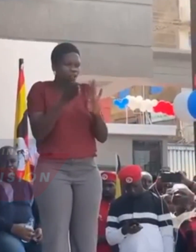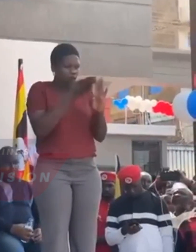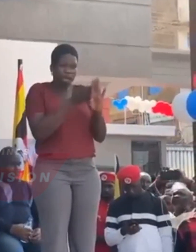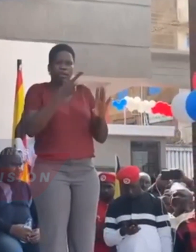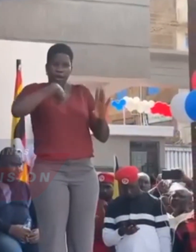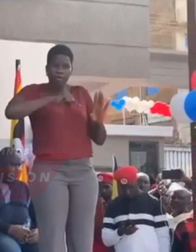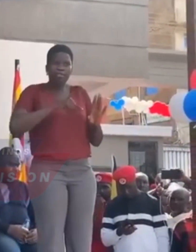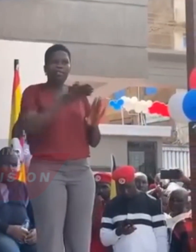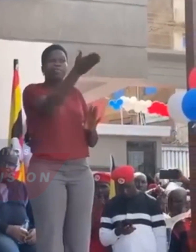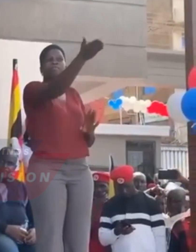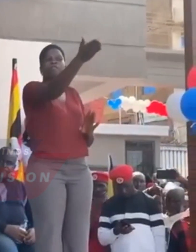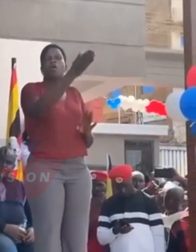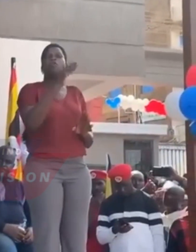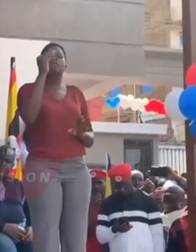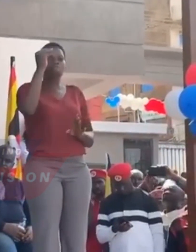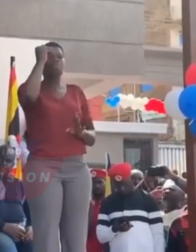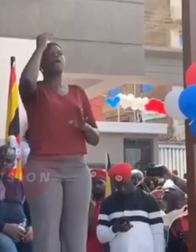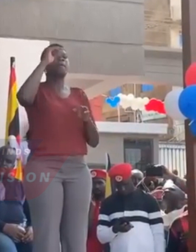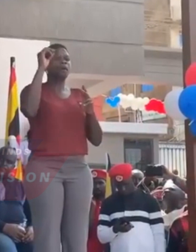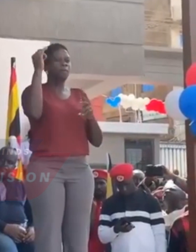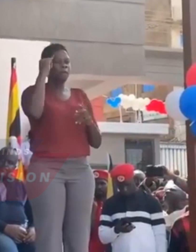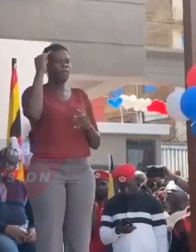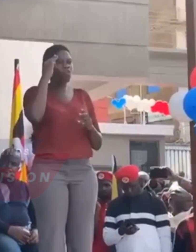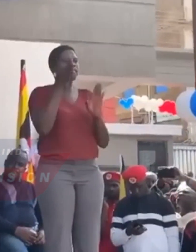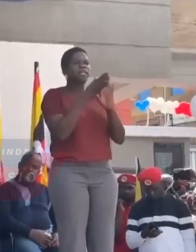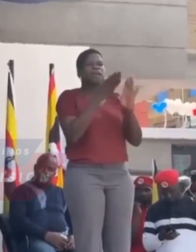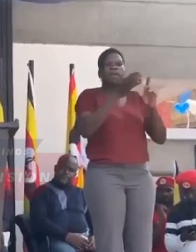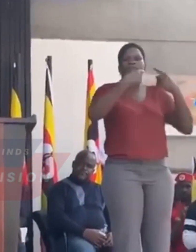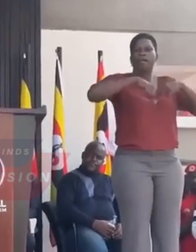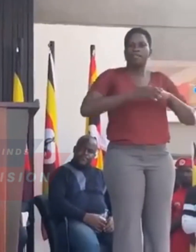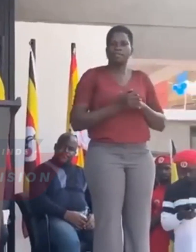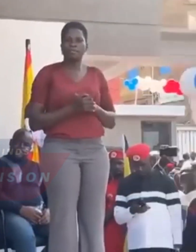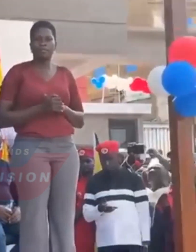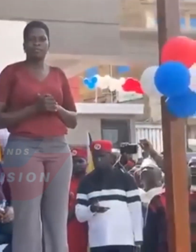those noble memories guide us, ladies and gentlemen.